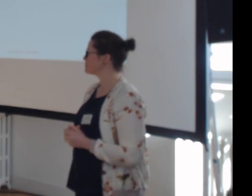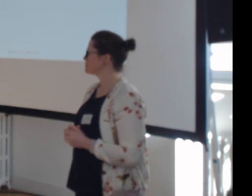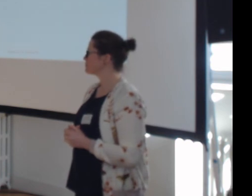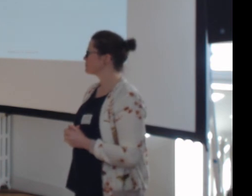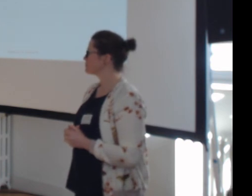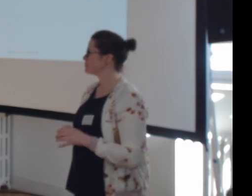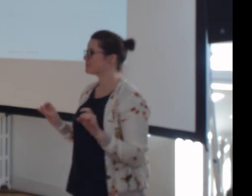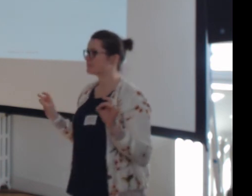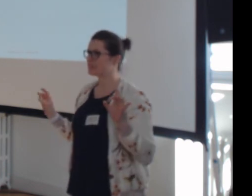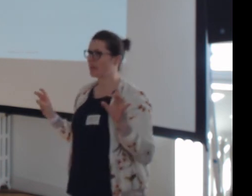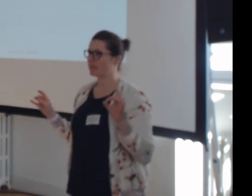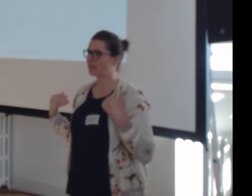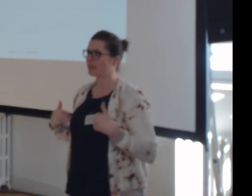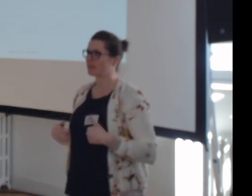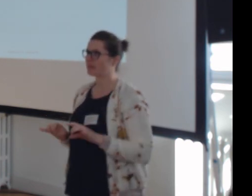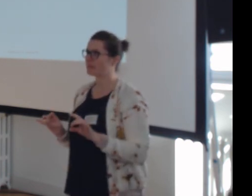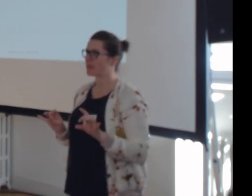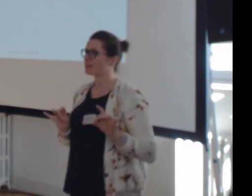No one?